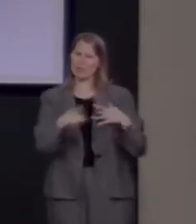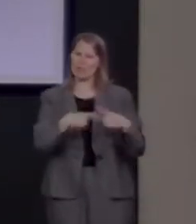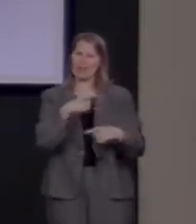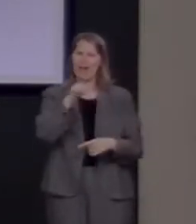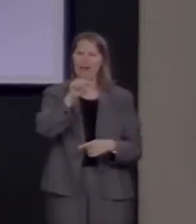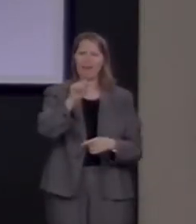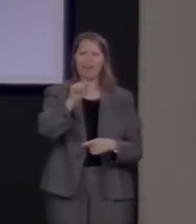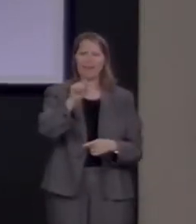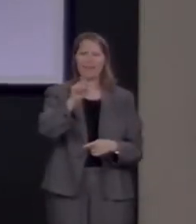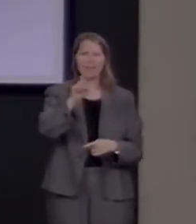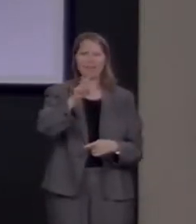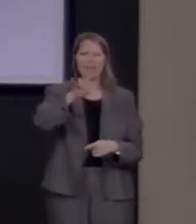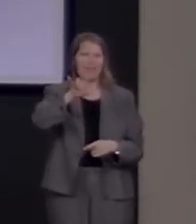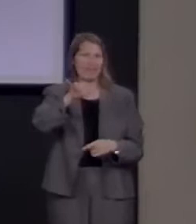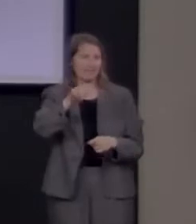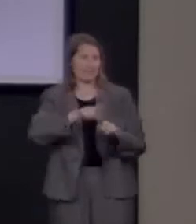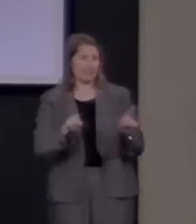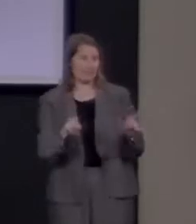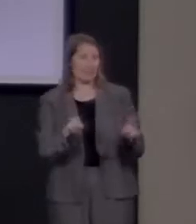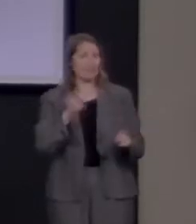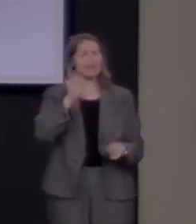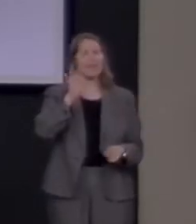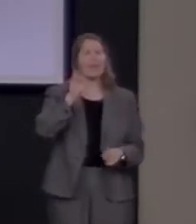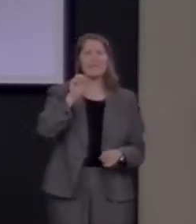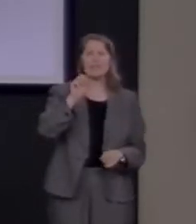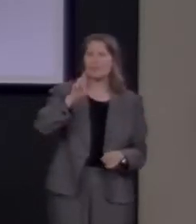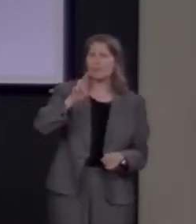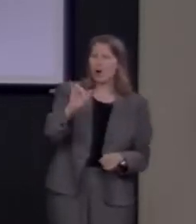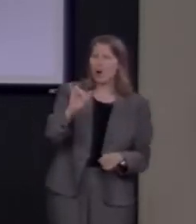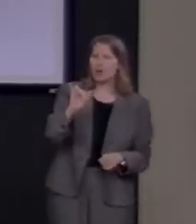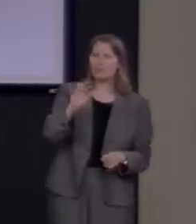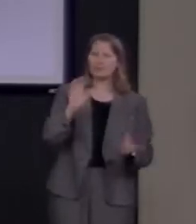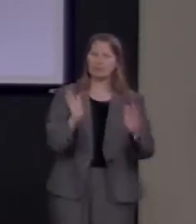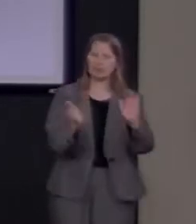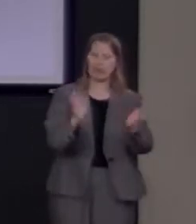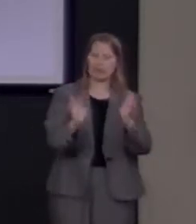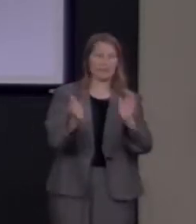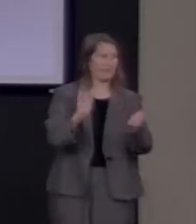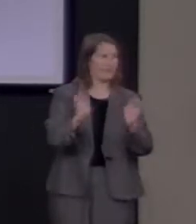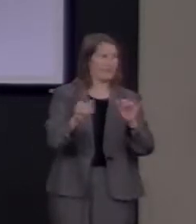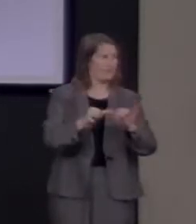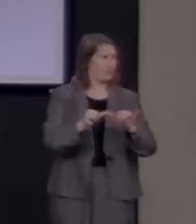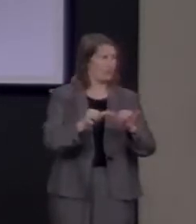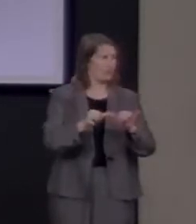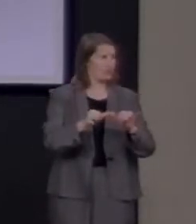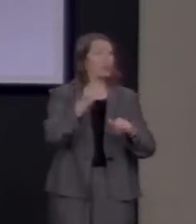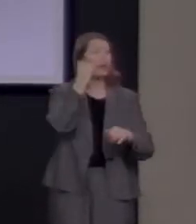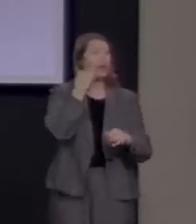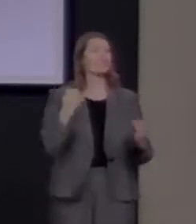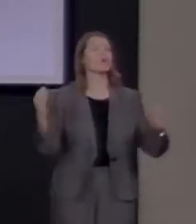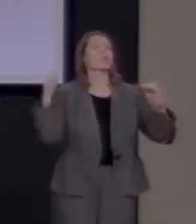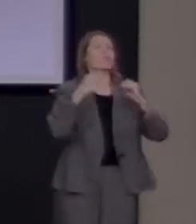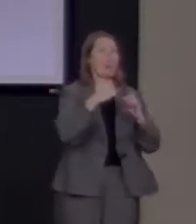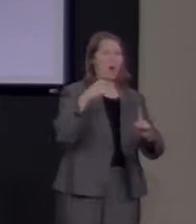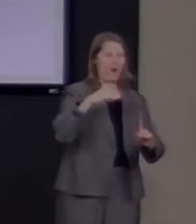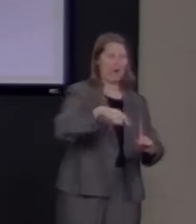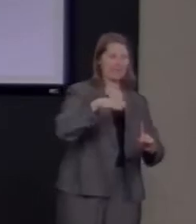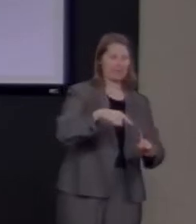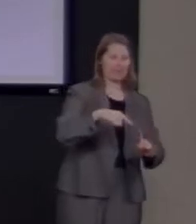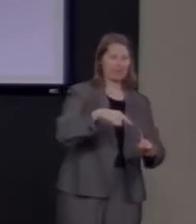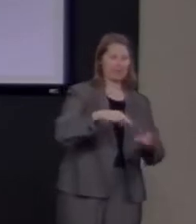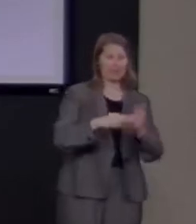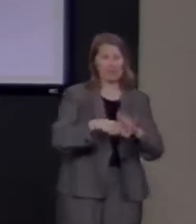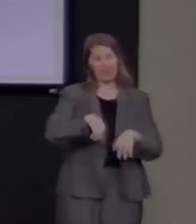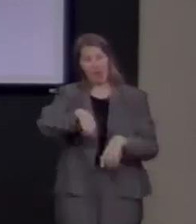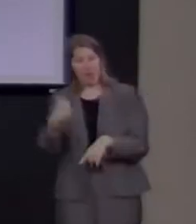because fMRI is a relative measure. If you get more activation in one hemisphere, that doesn't mean the